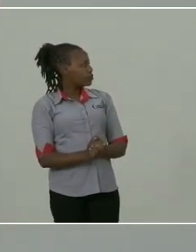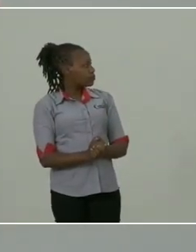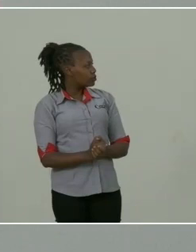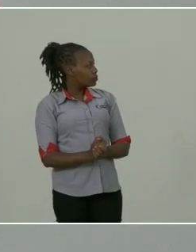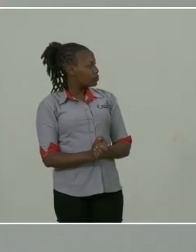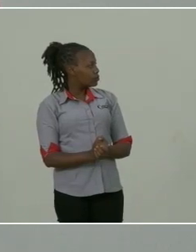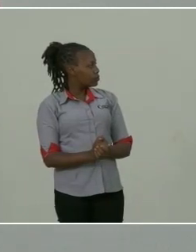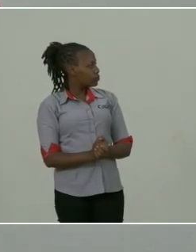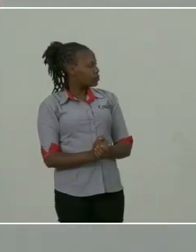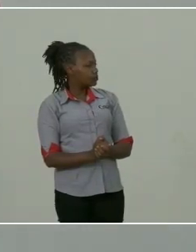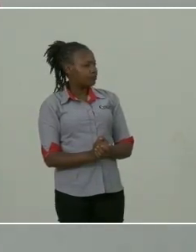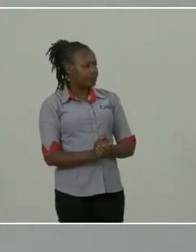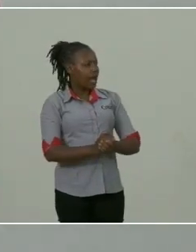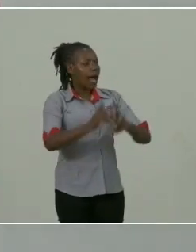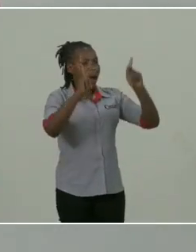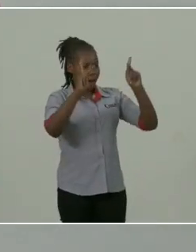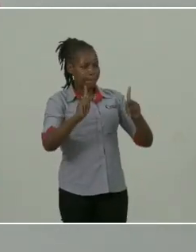as a PWD,